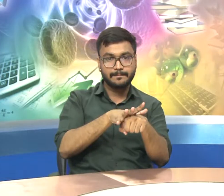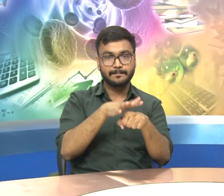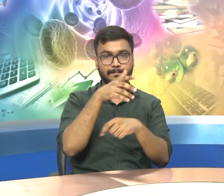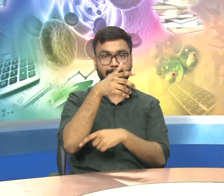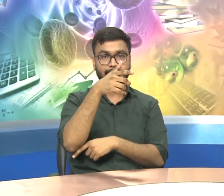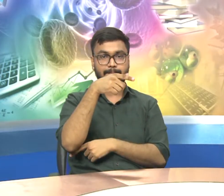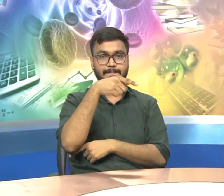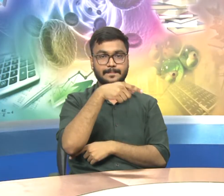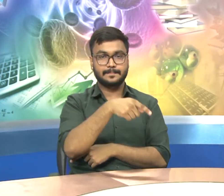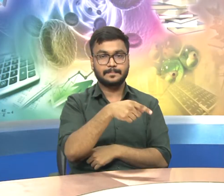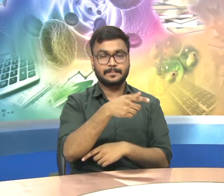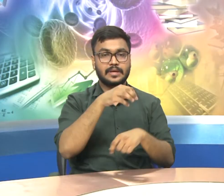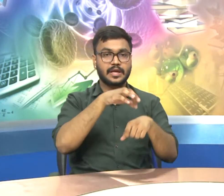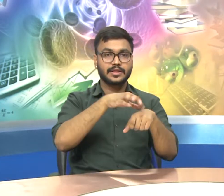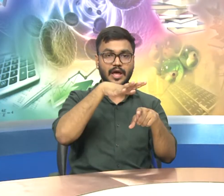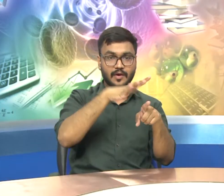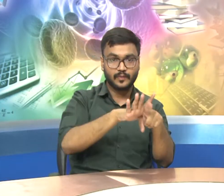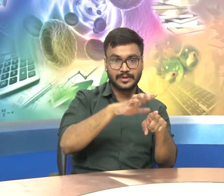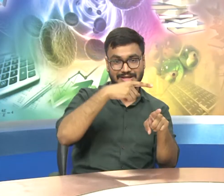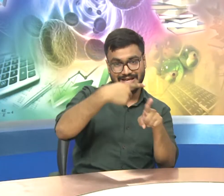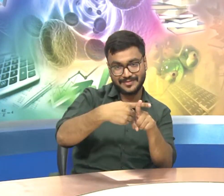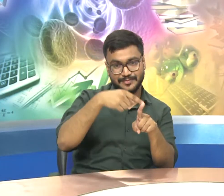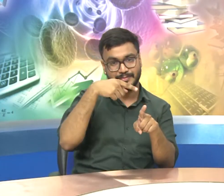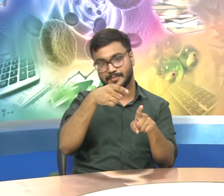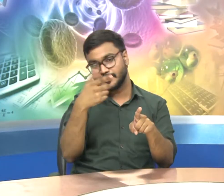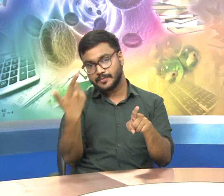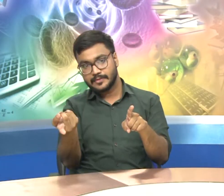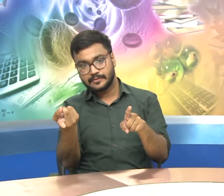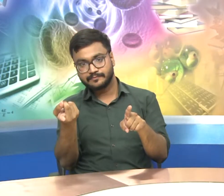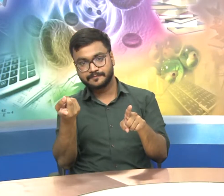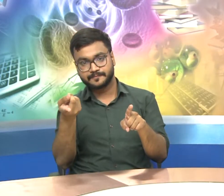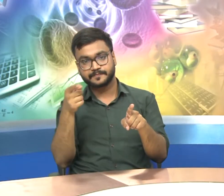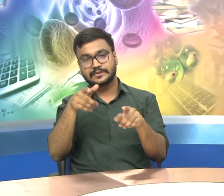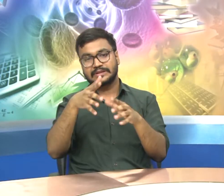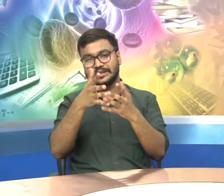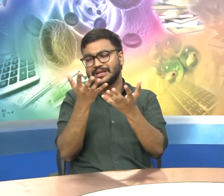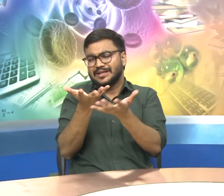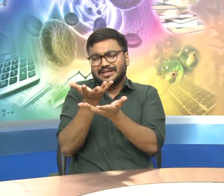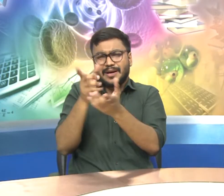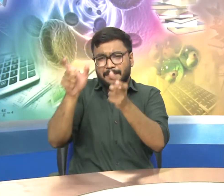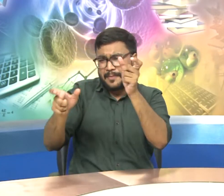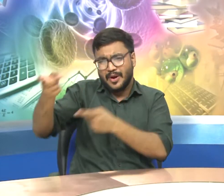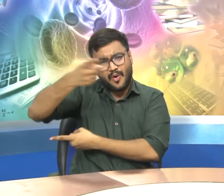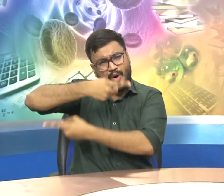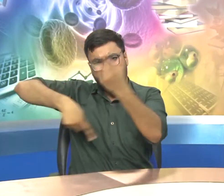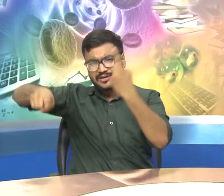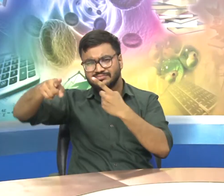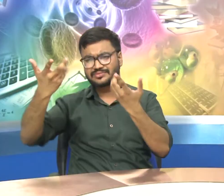After surviving, the resistant mosquitoes reproduce and produce